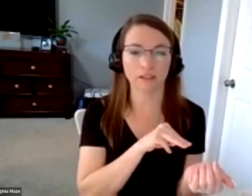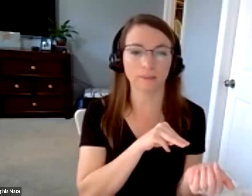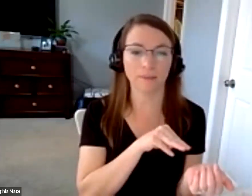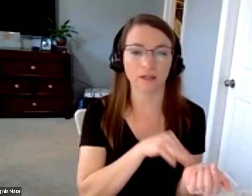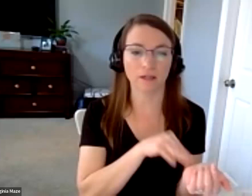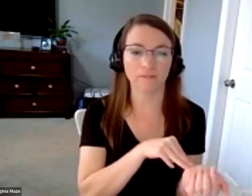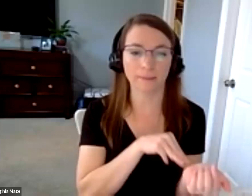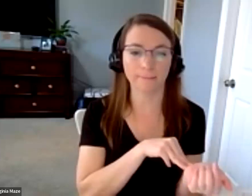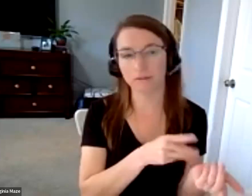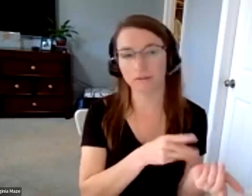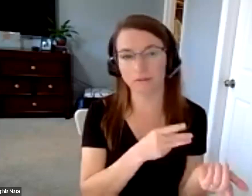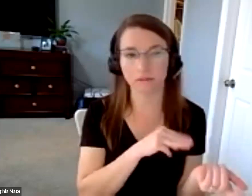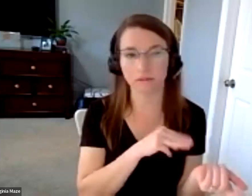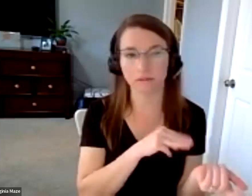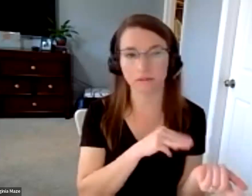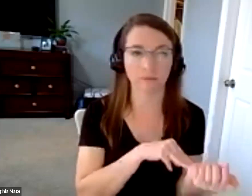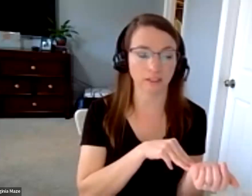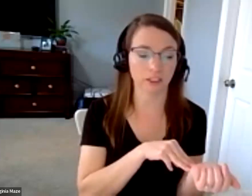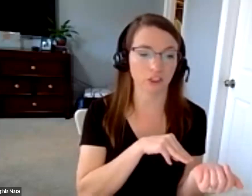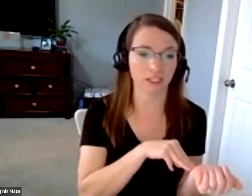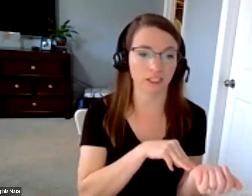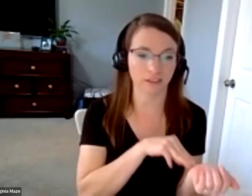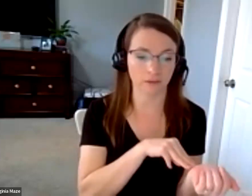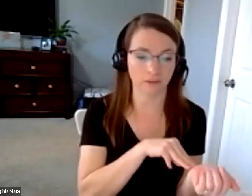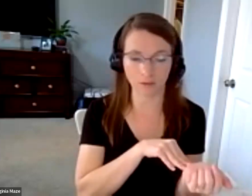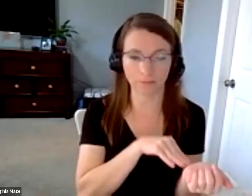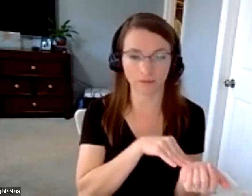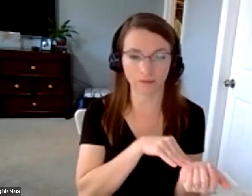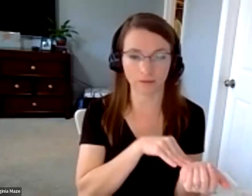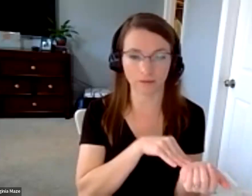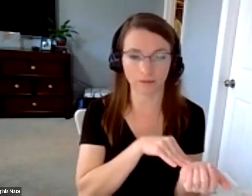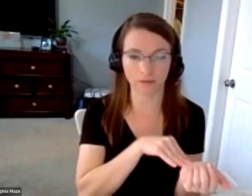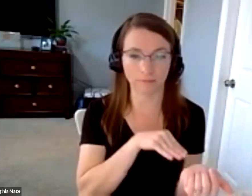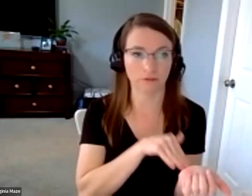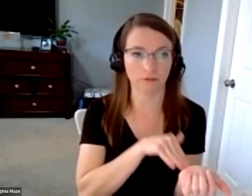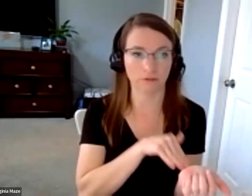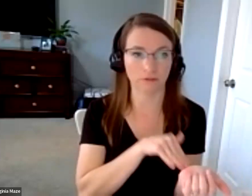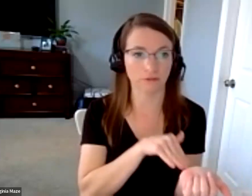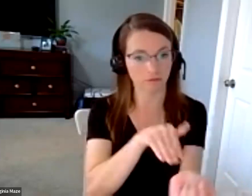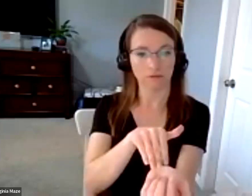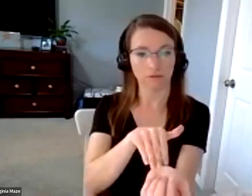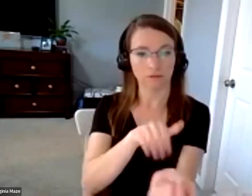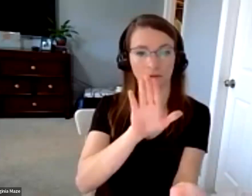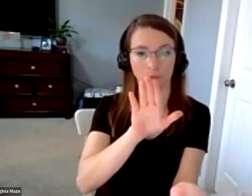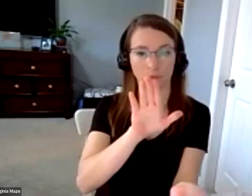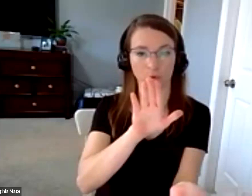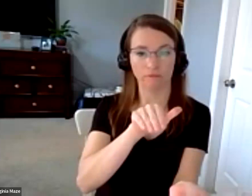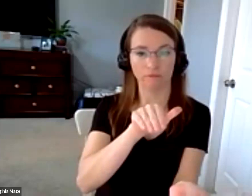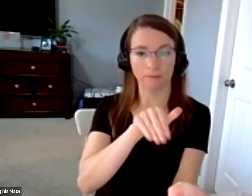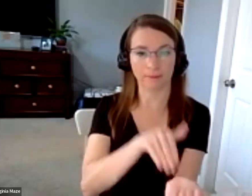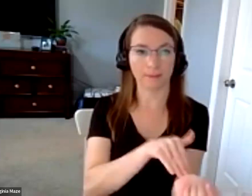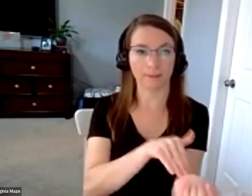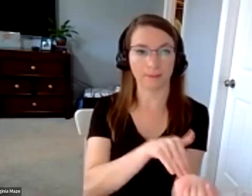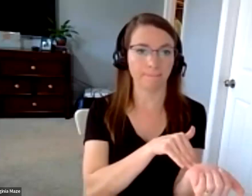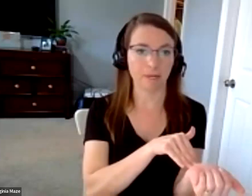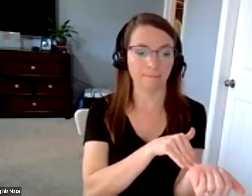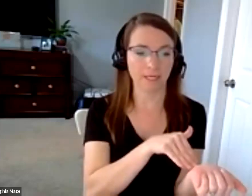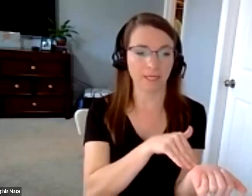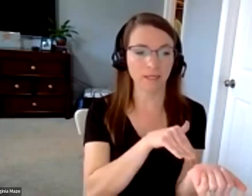kind of like a modified M. So it is initialized as well. But some people just do more of a